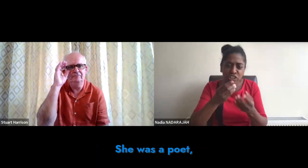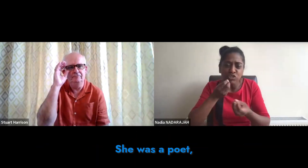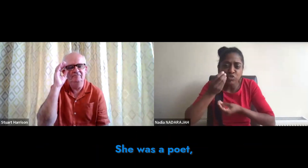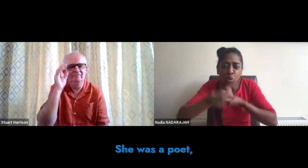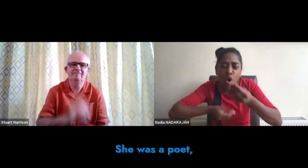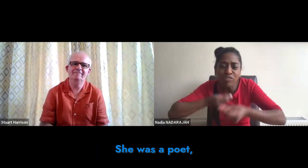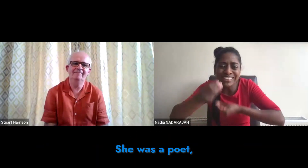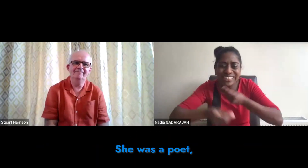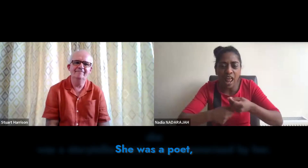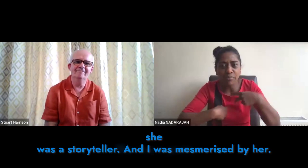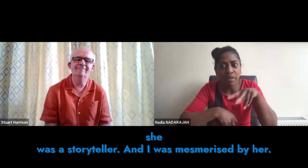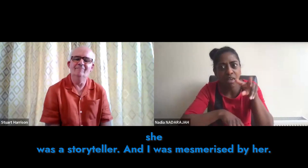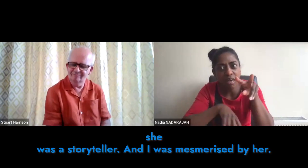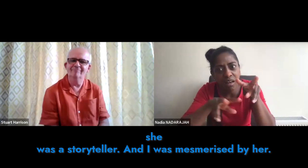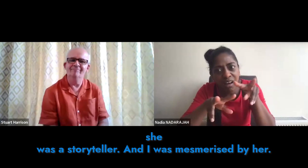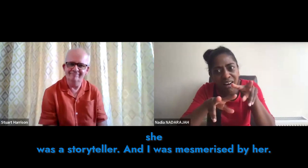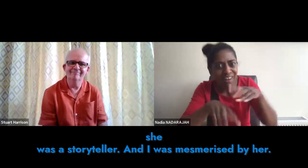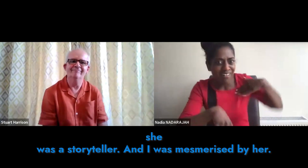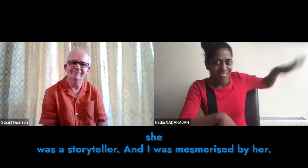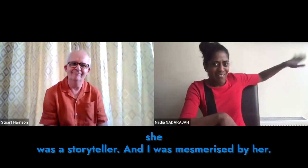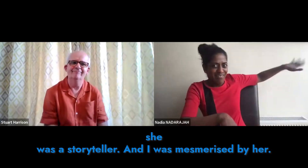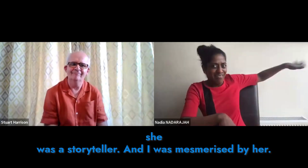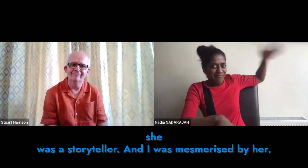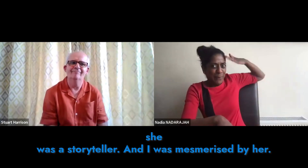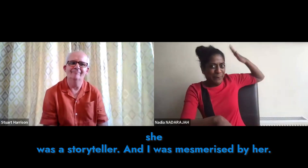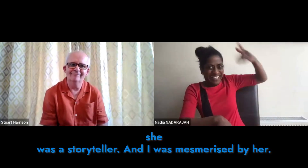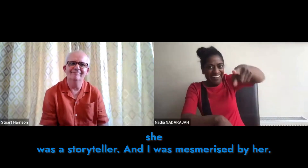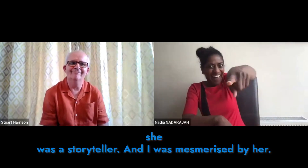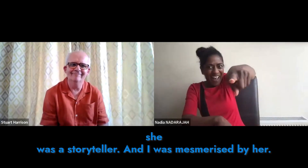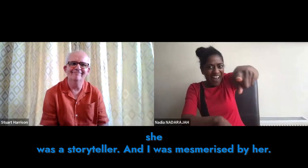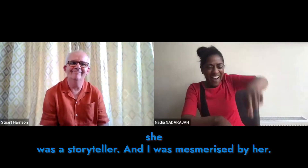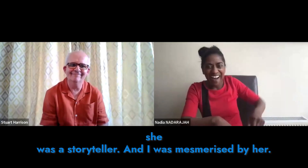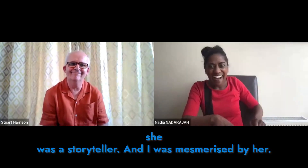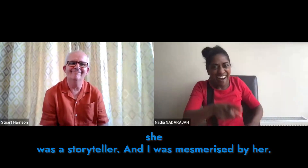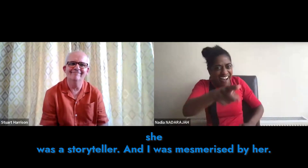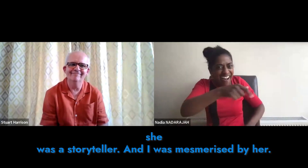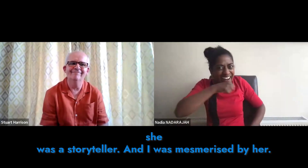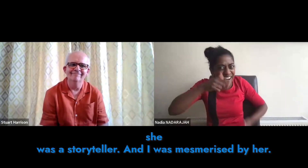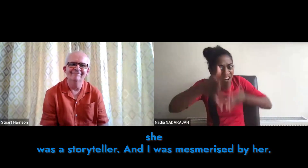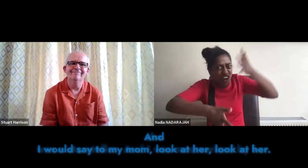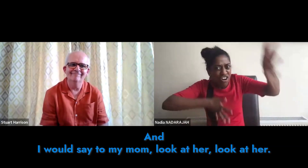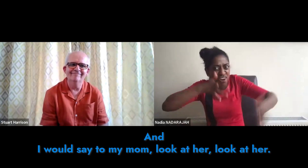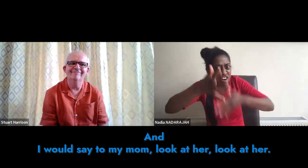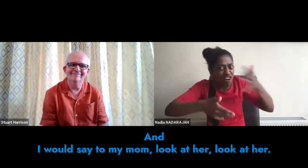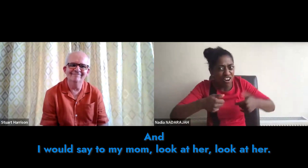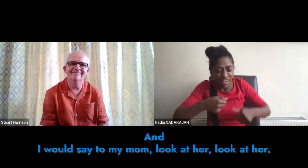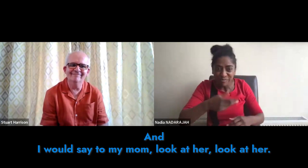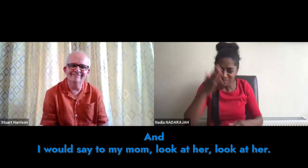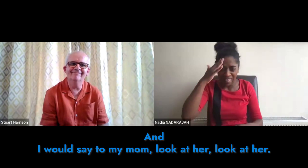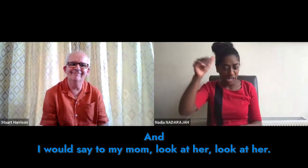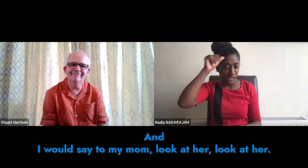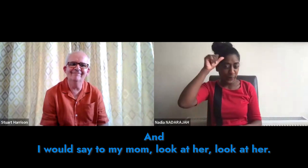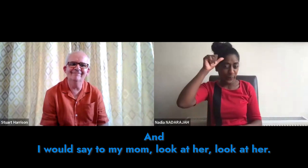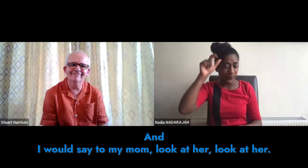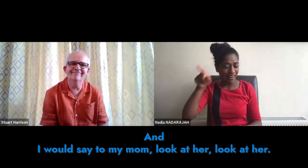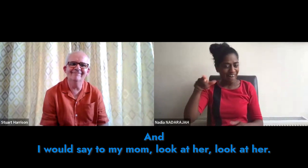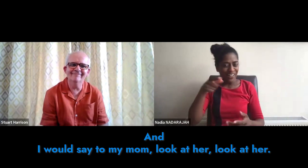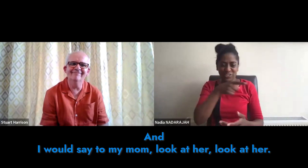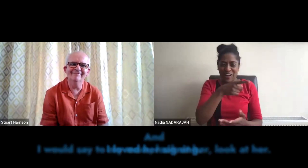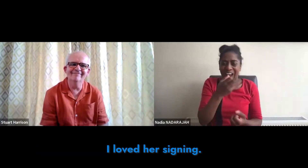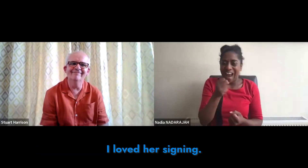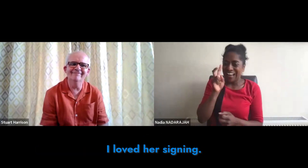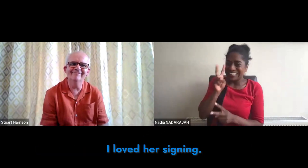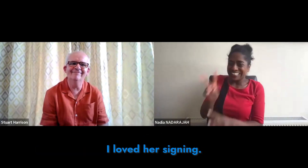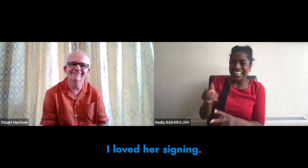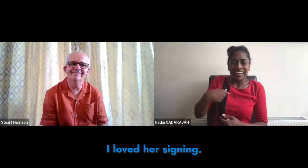a poet. She was a storyteller, and I was mesmerized by her. And I would say to my mom, look at her, look at her.